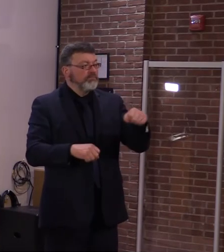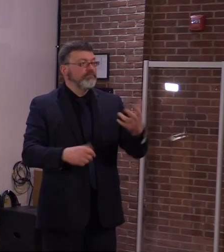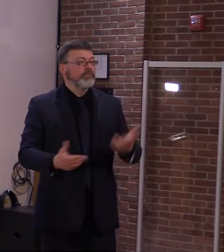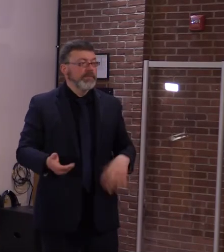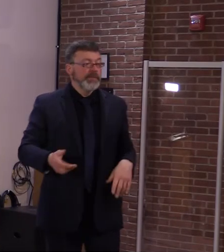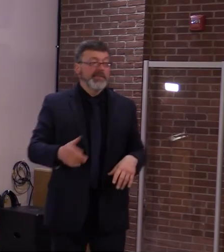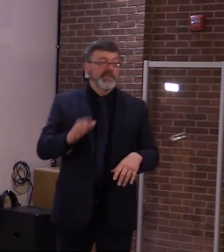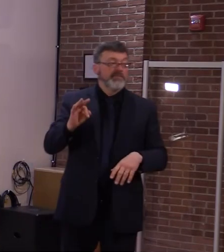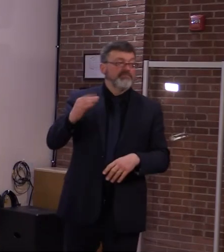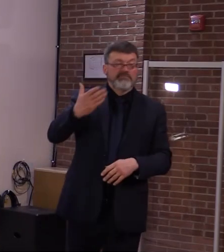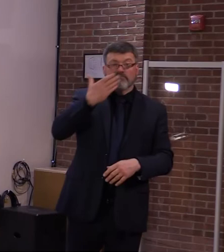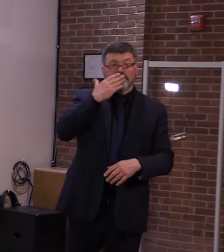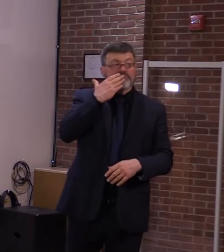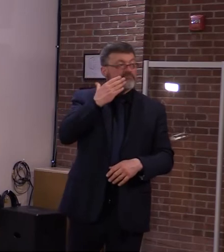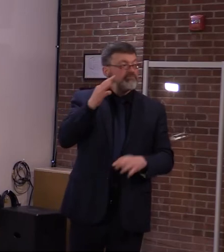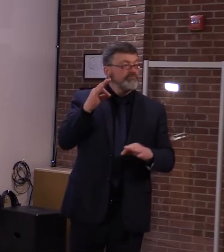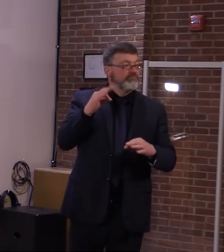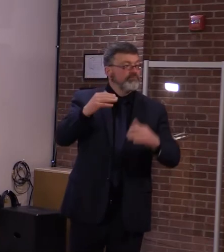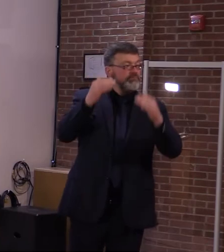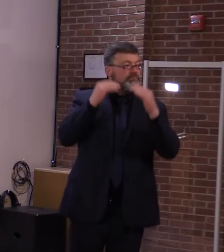Andrew McGregor, Caledonian Record.